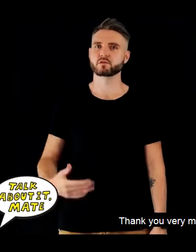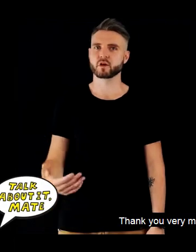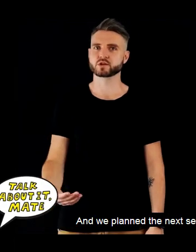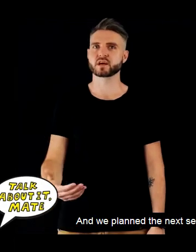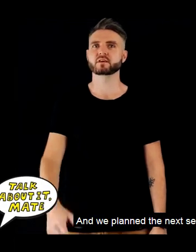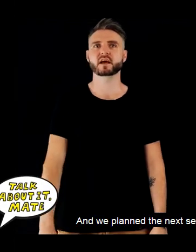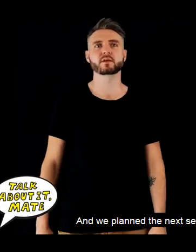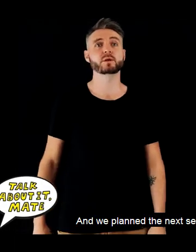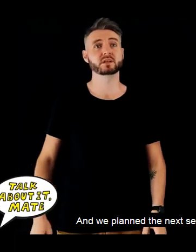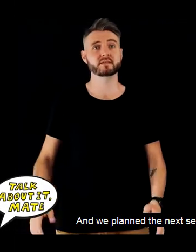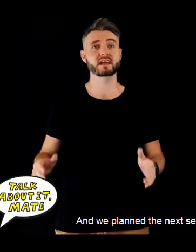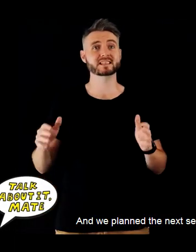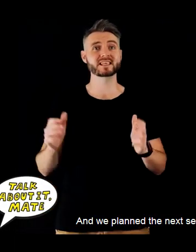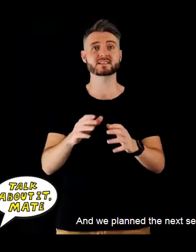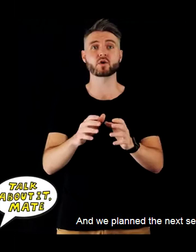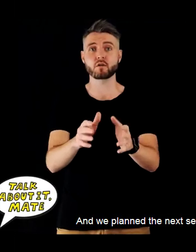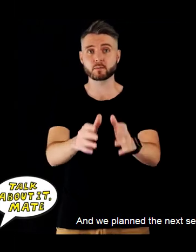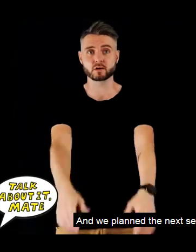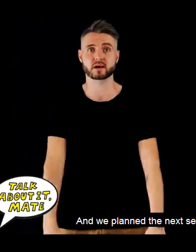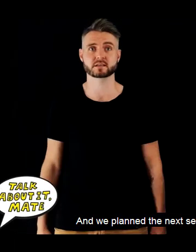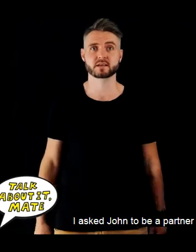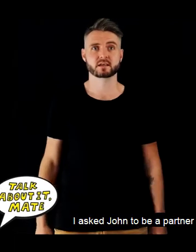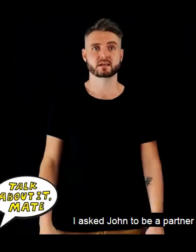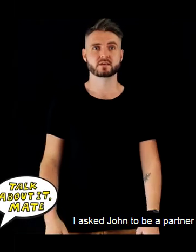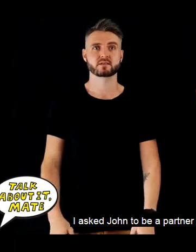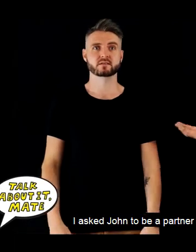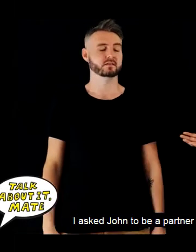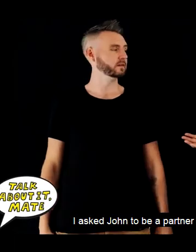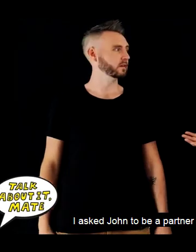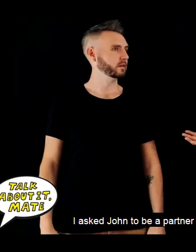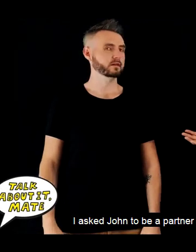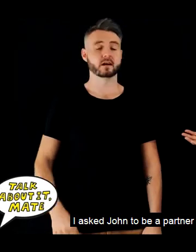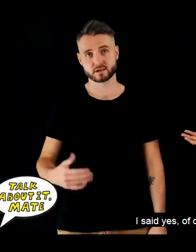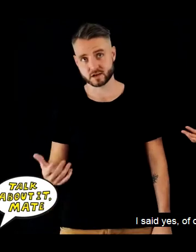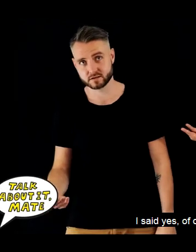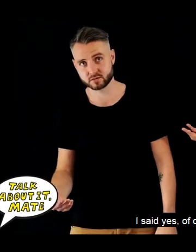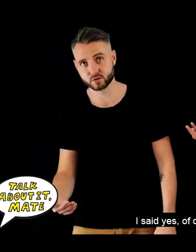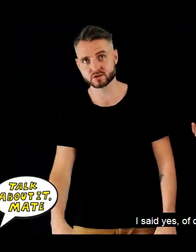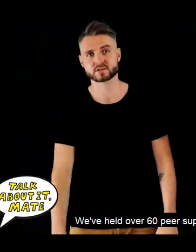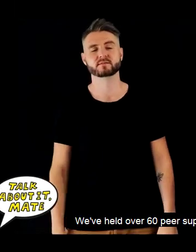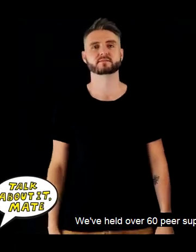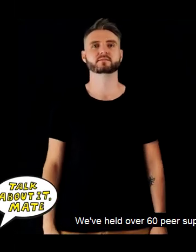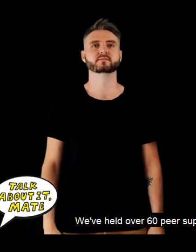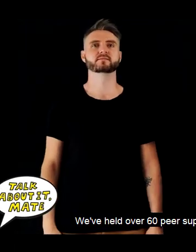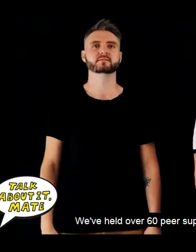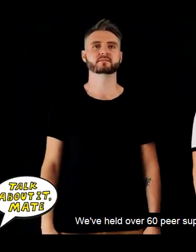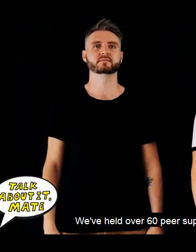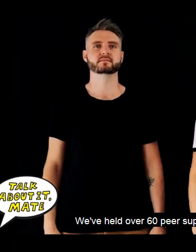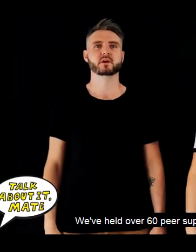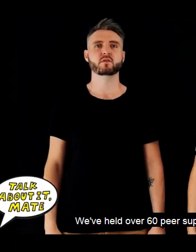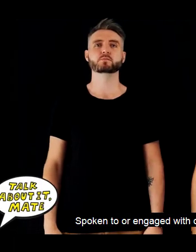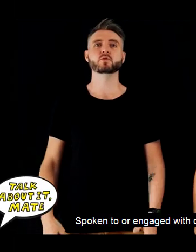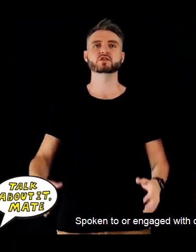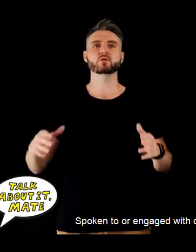community. Thank you very much, David. And we plan the next season of our podcast. I asked John to be a partner in Talk About It Mate. I said yes, of course. We've held over 60